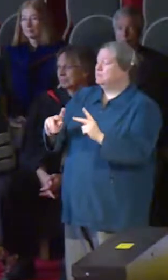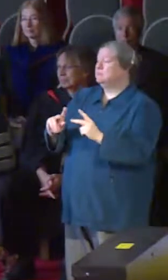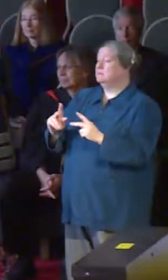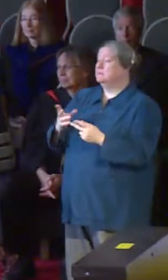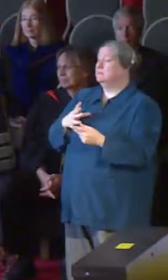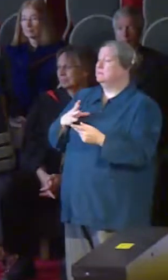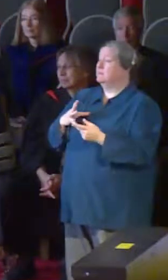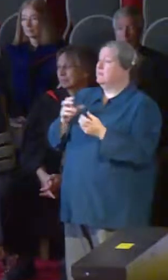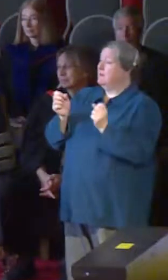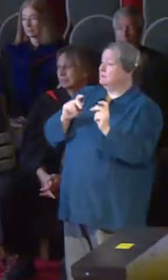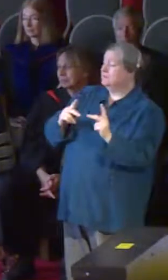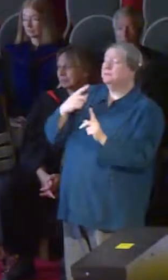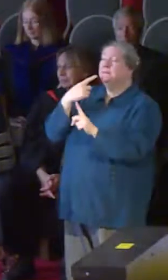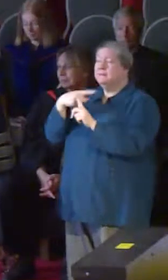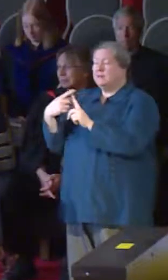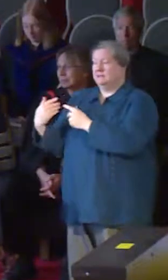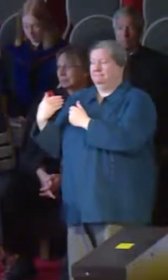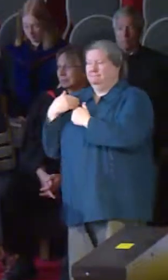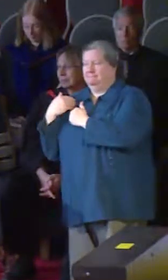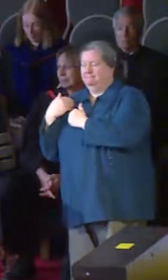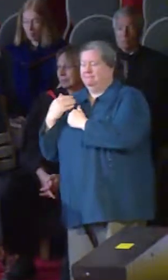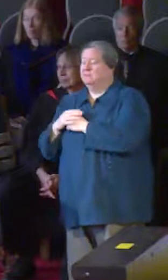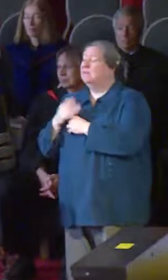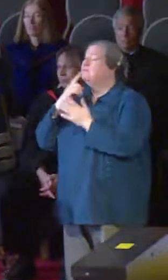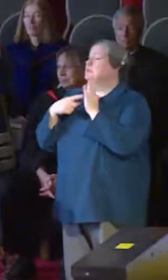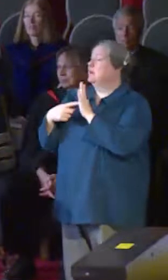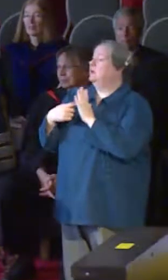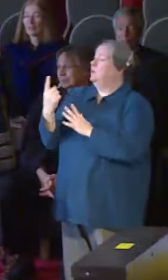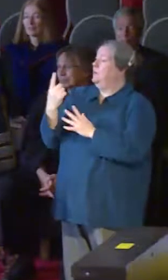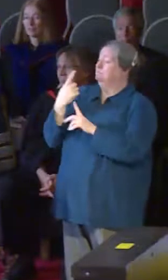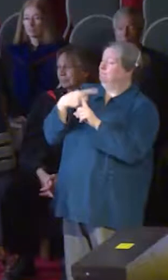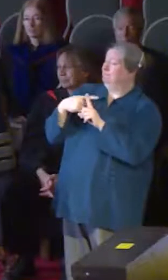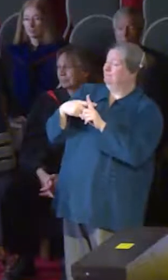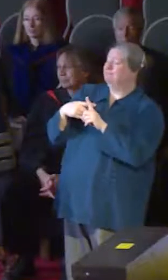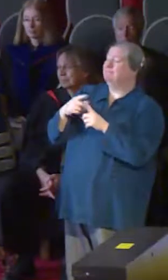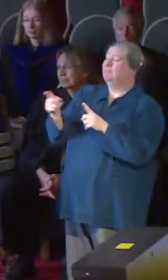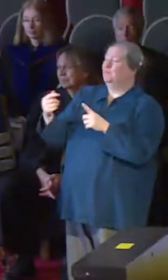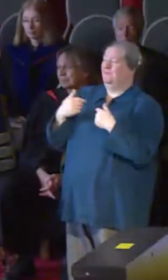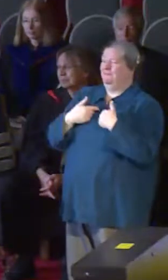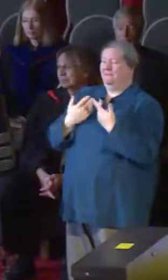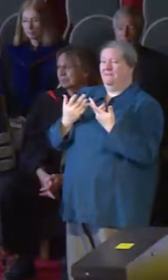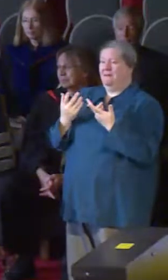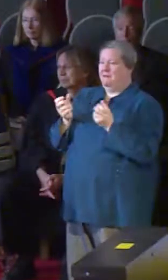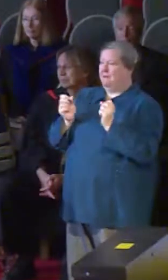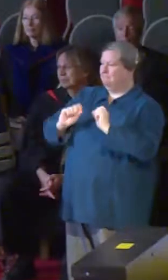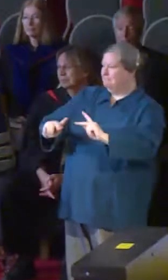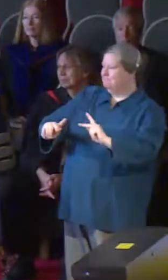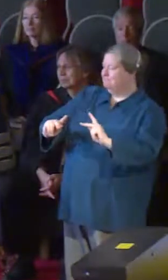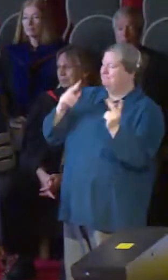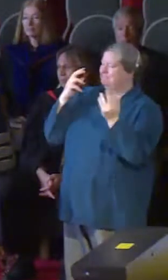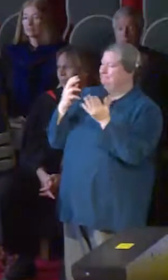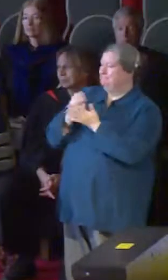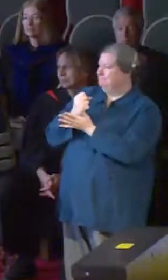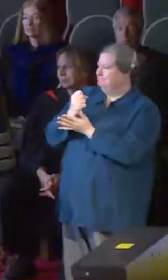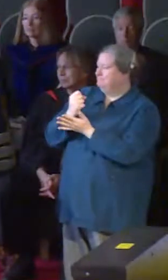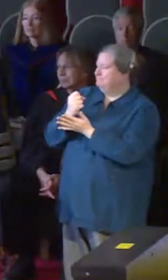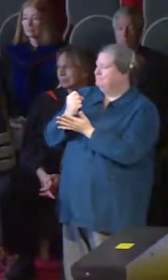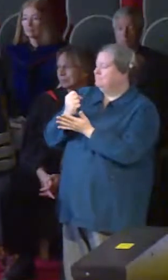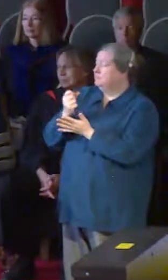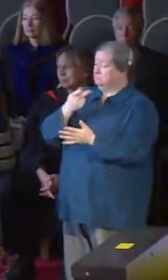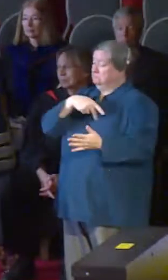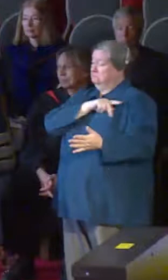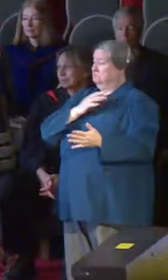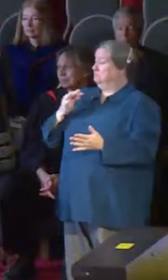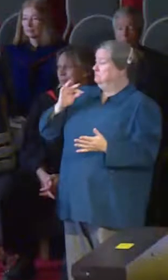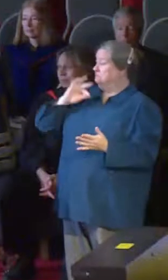and responsibilities. On one hand, it allows you the capacity to take advantage of opportunities that